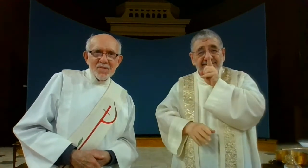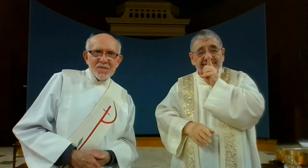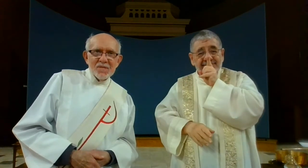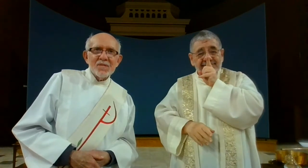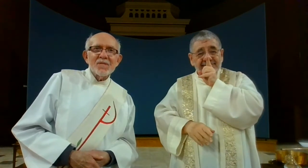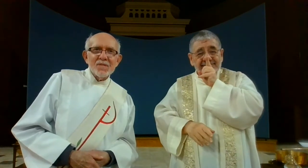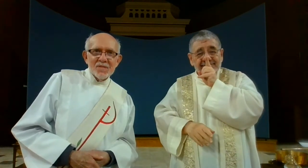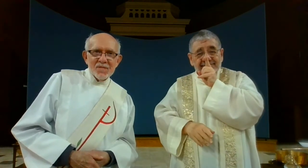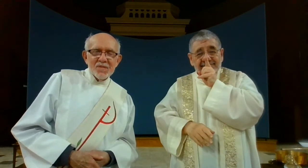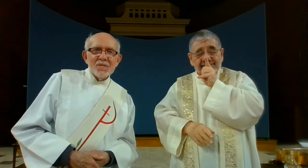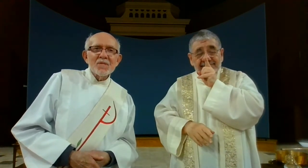No,